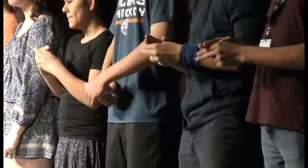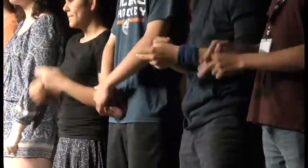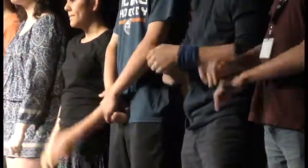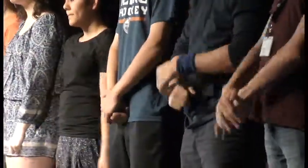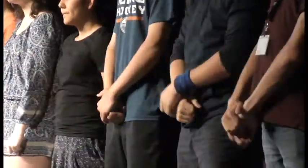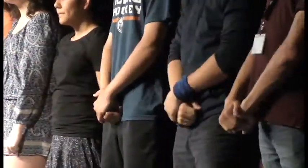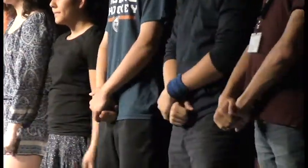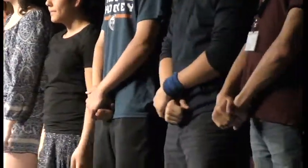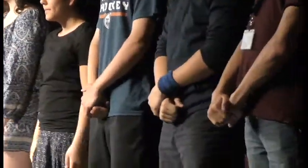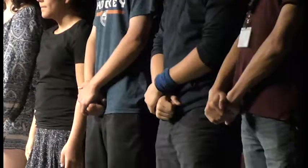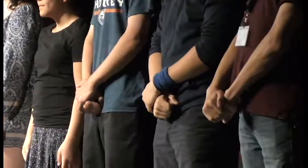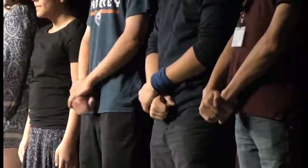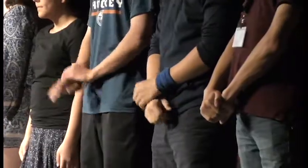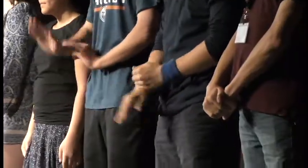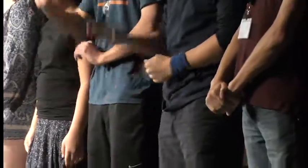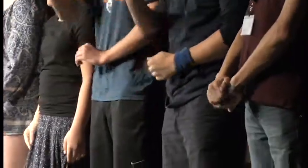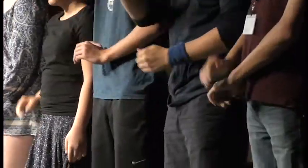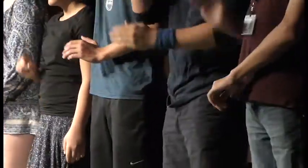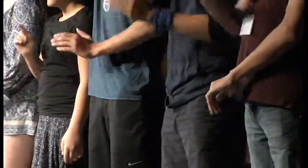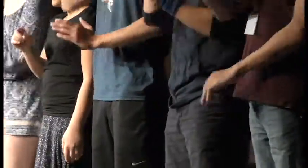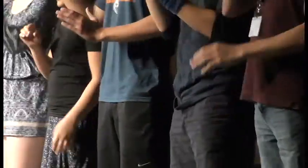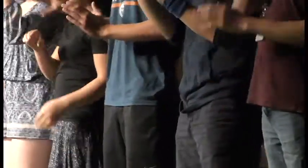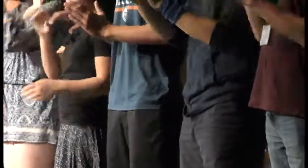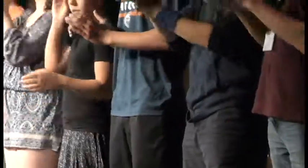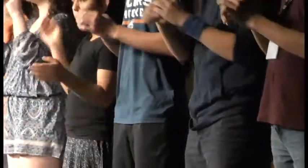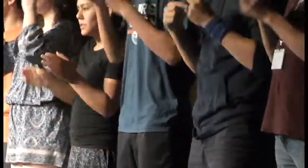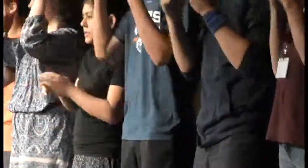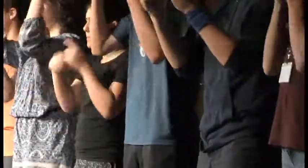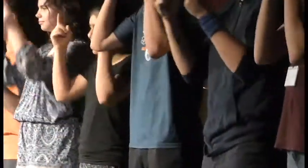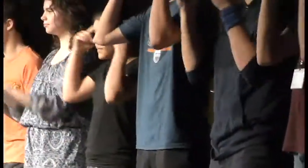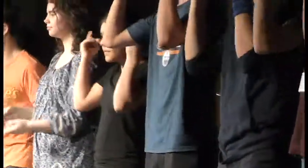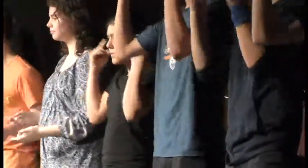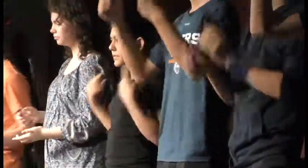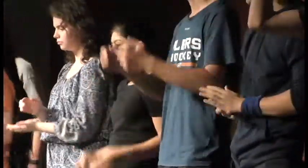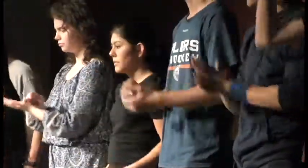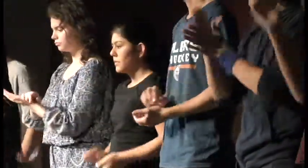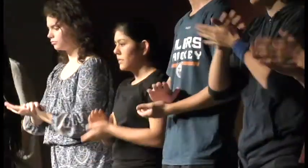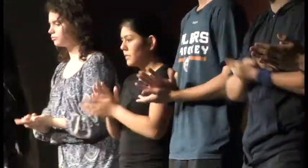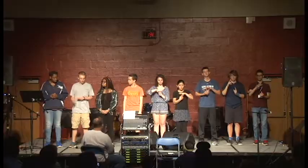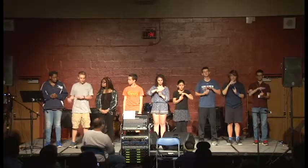But we're walking, yeah, we're the world's gonna own the table You can be a gentleman,